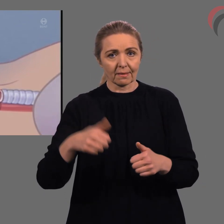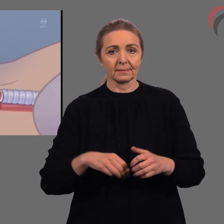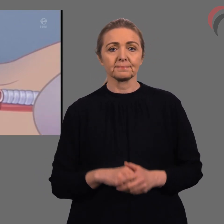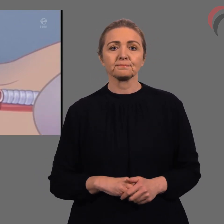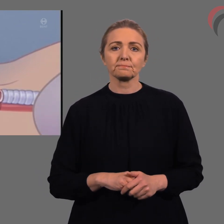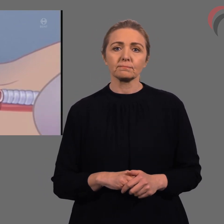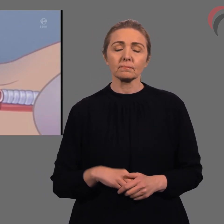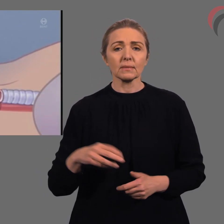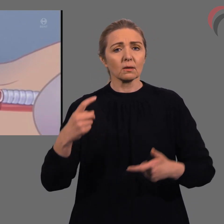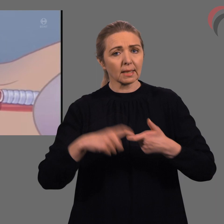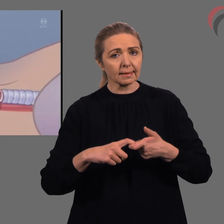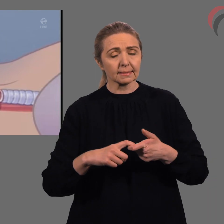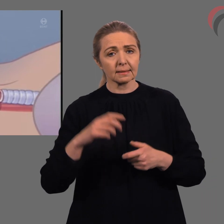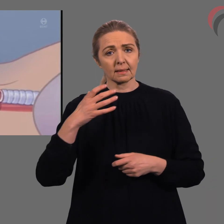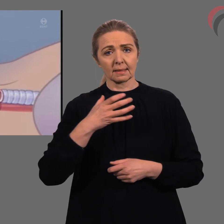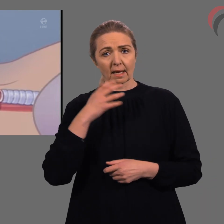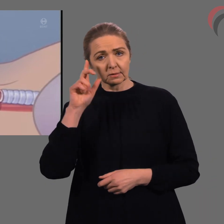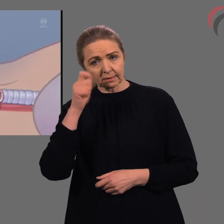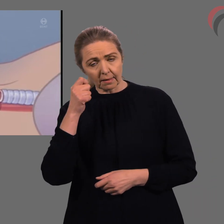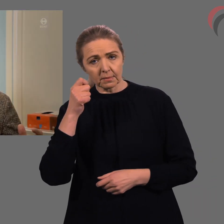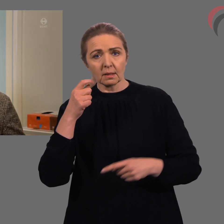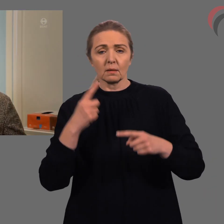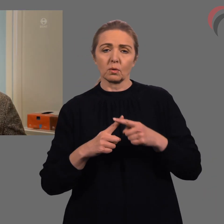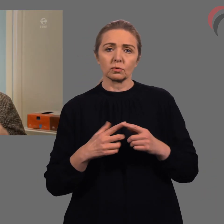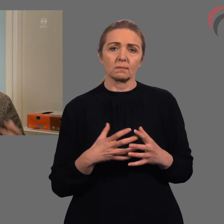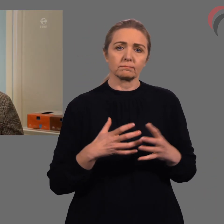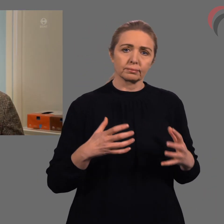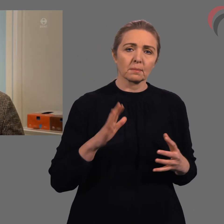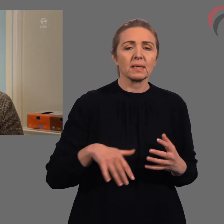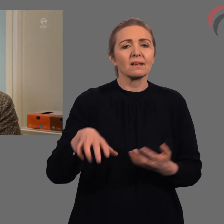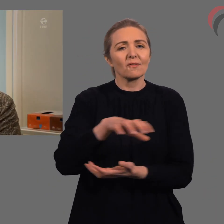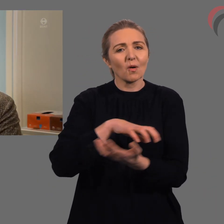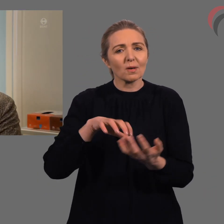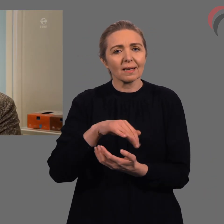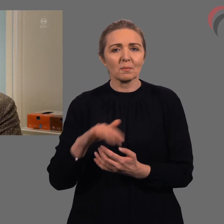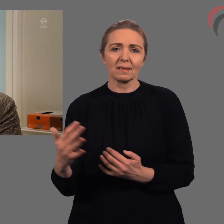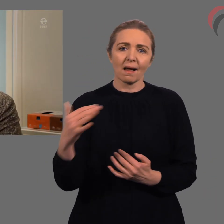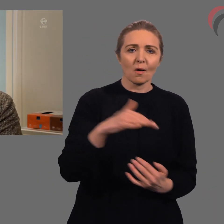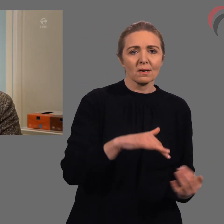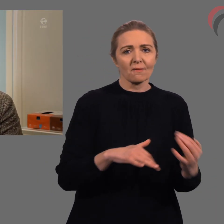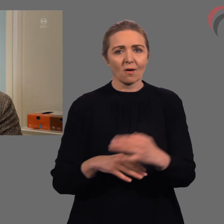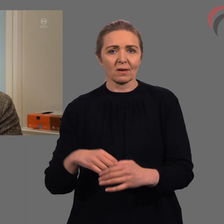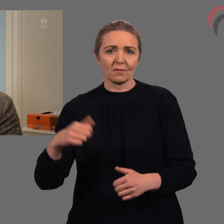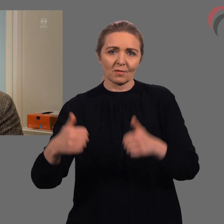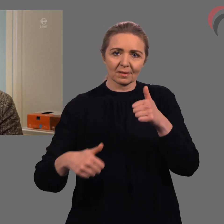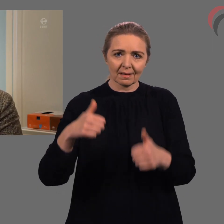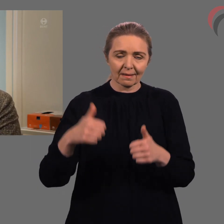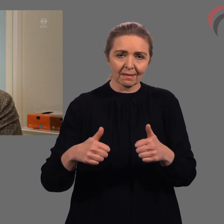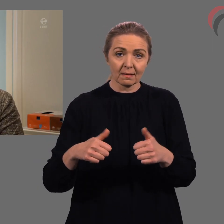relationship between sleep apnea and obesity is a complex one that is